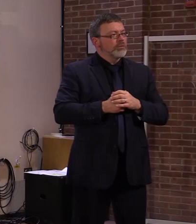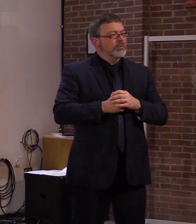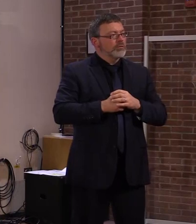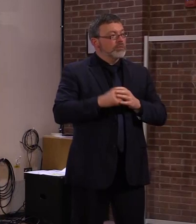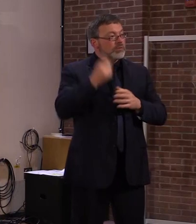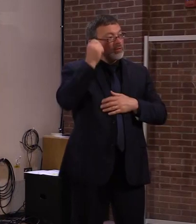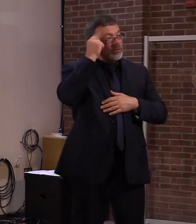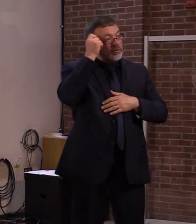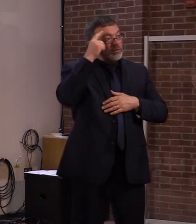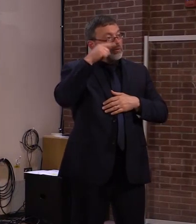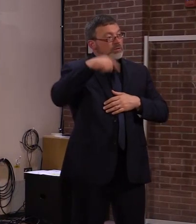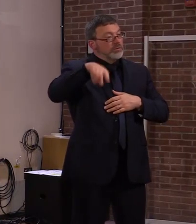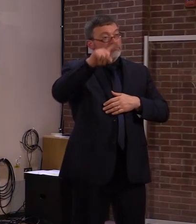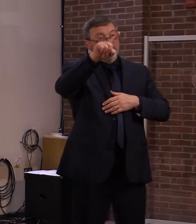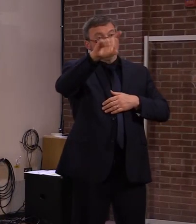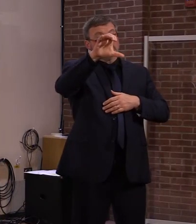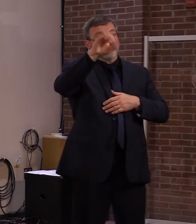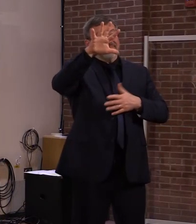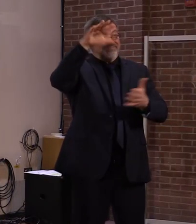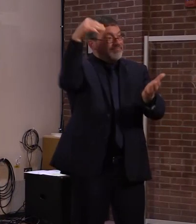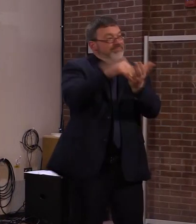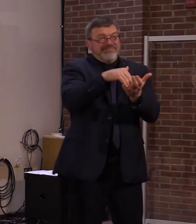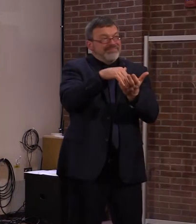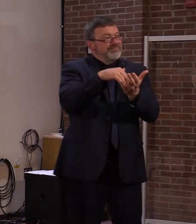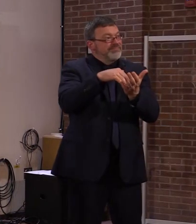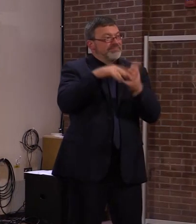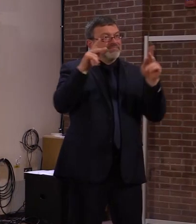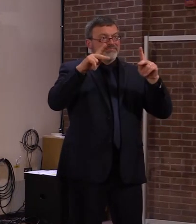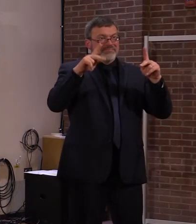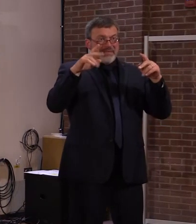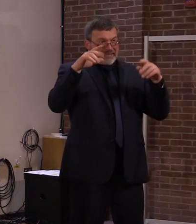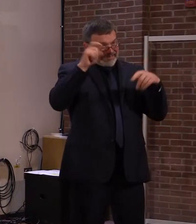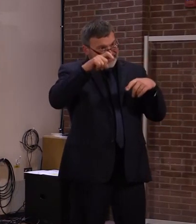people get their boosters.